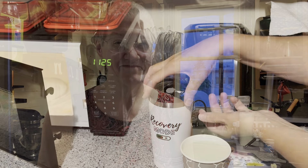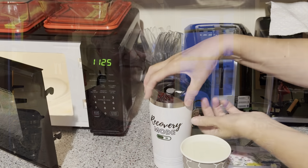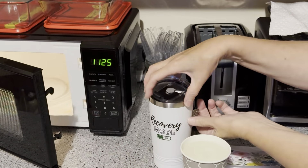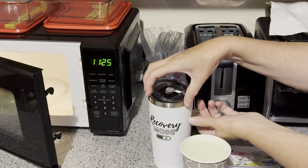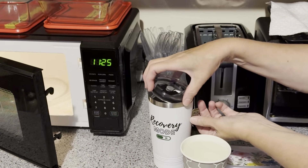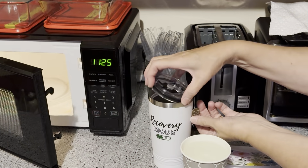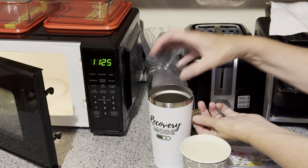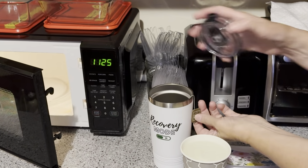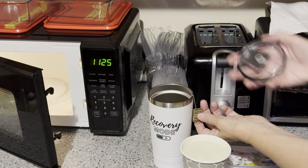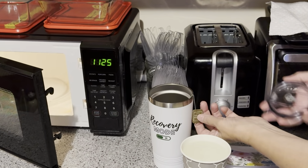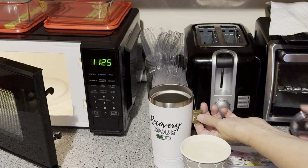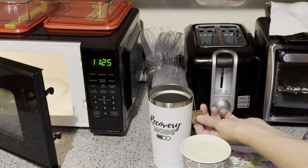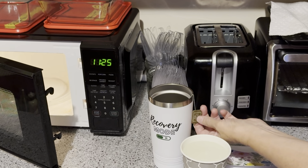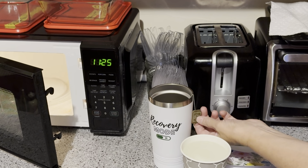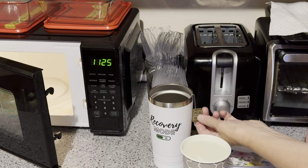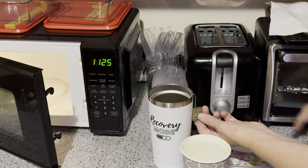let's make the tea.